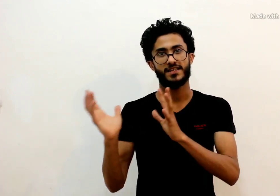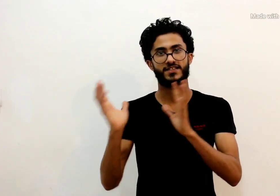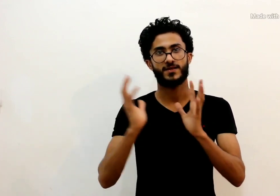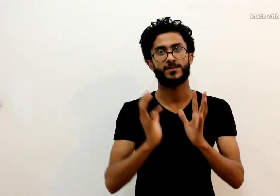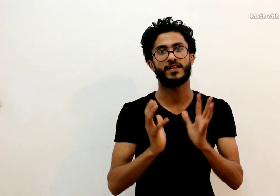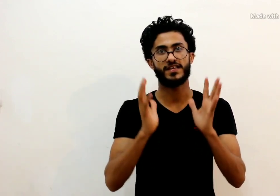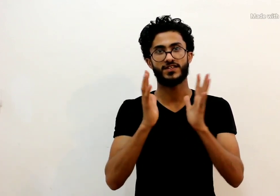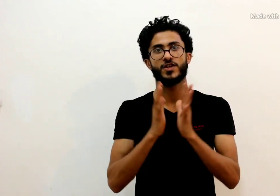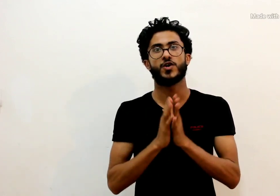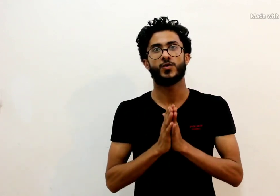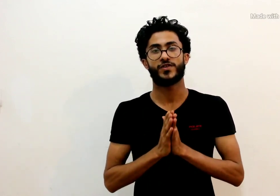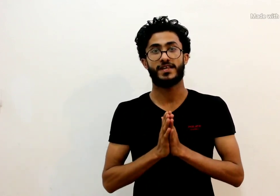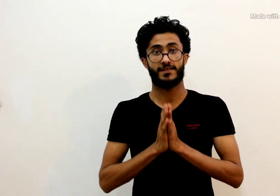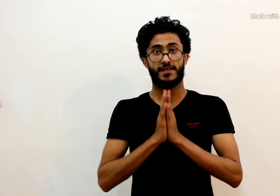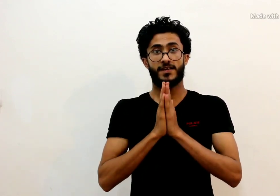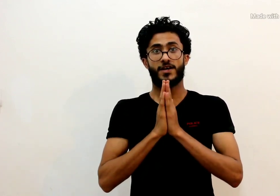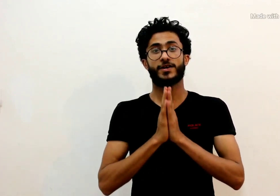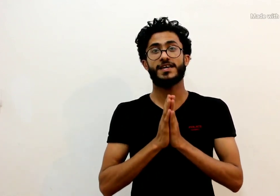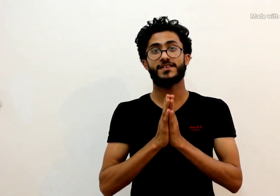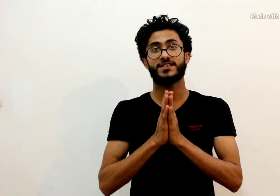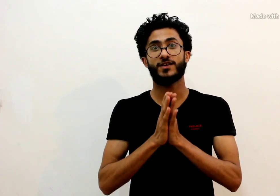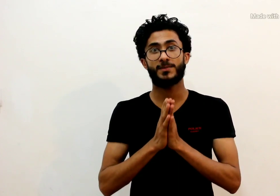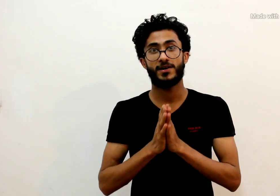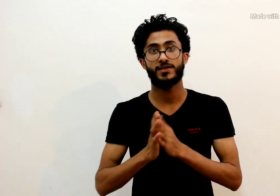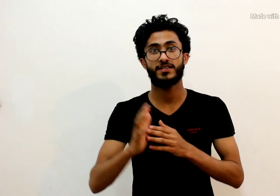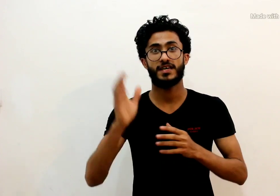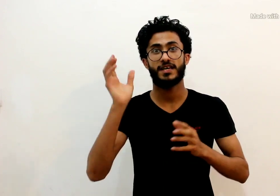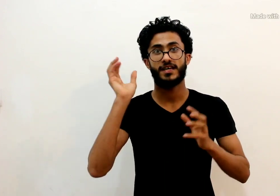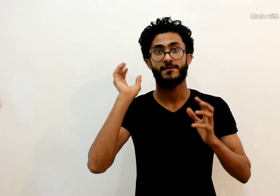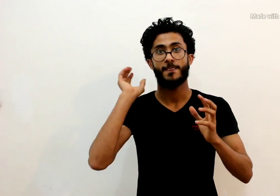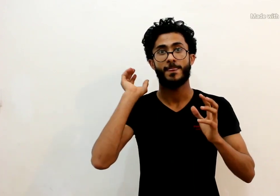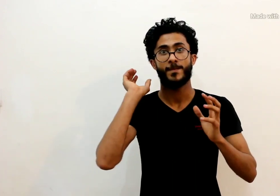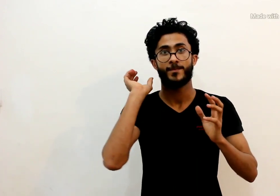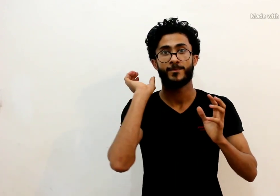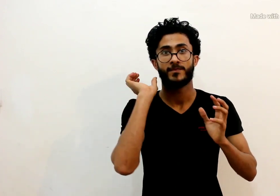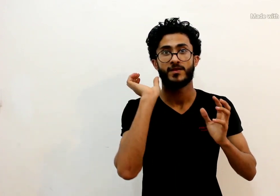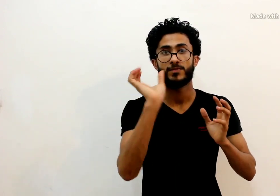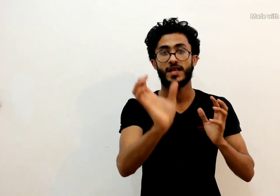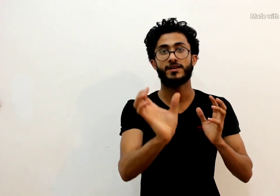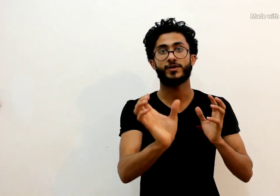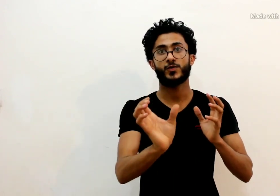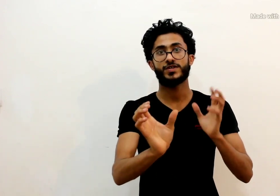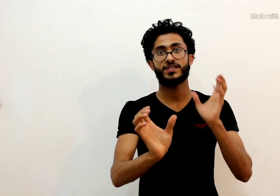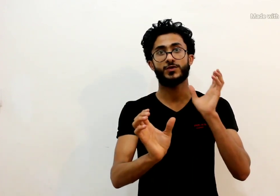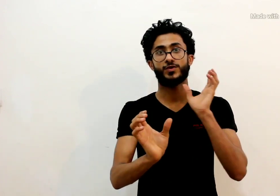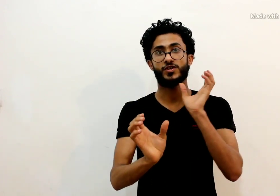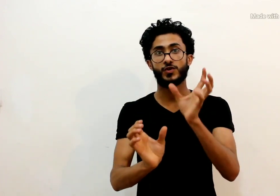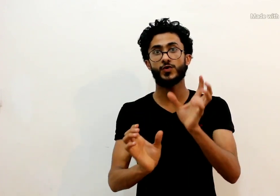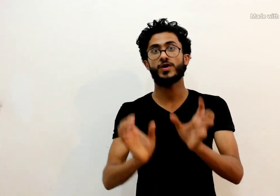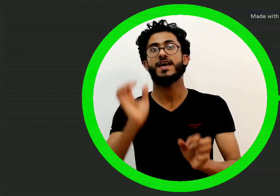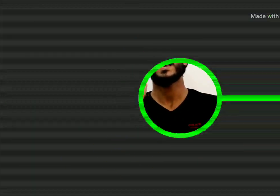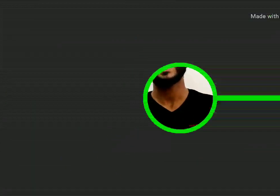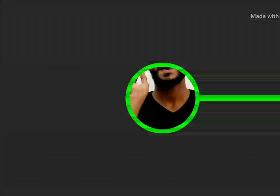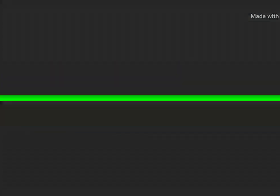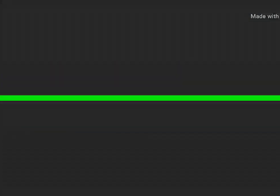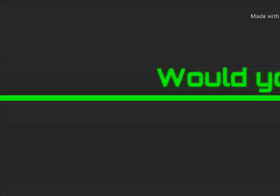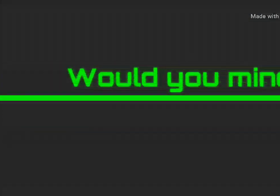just please with it. Okay, this is all about polite request with you as the